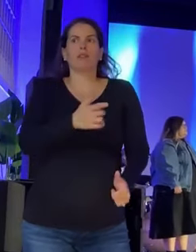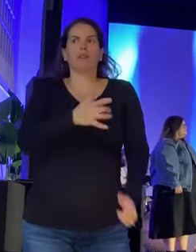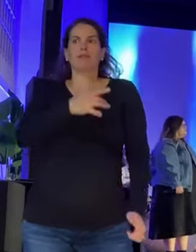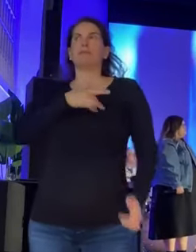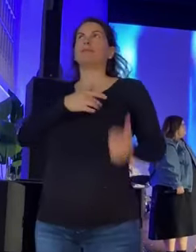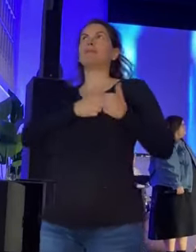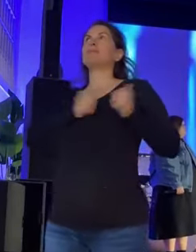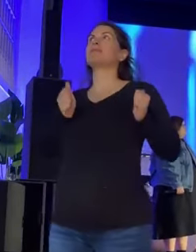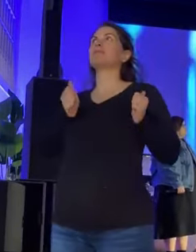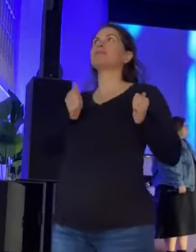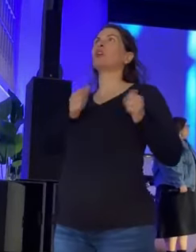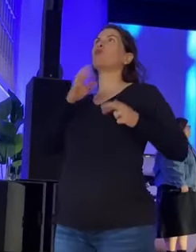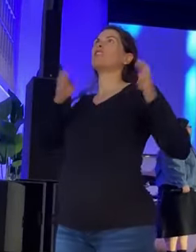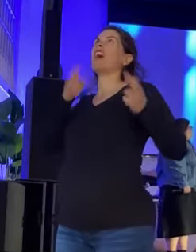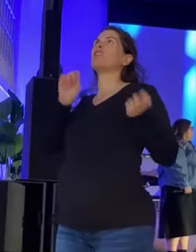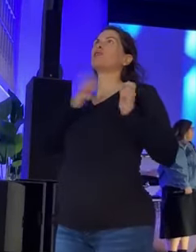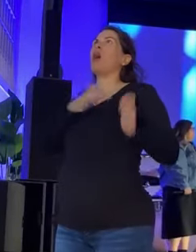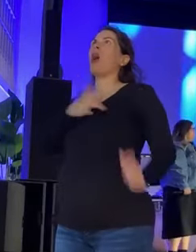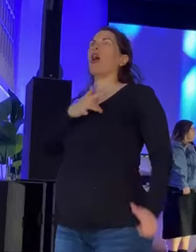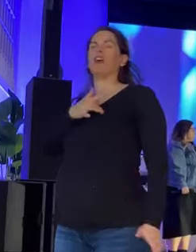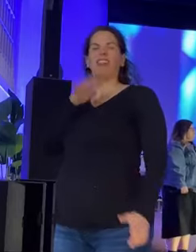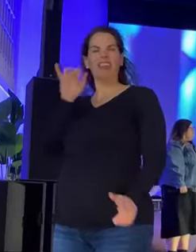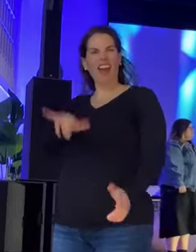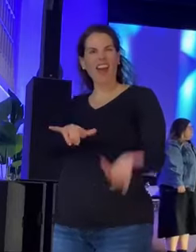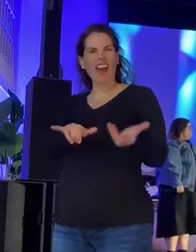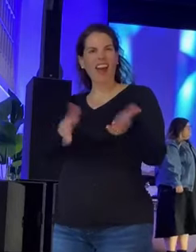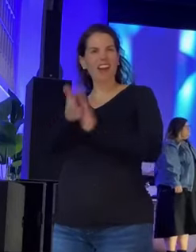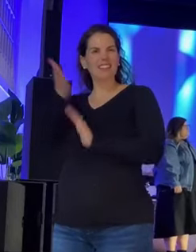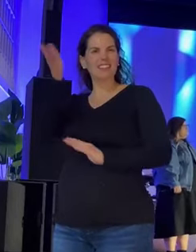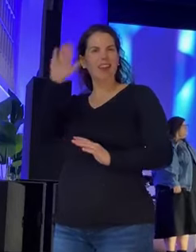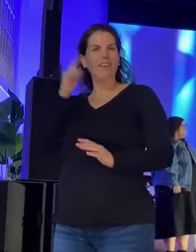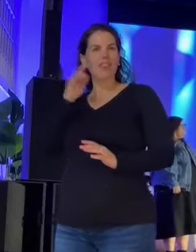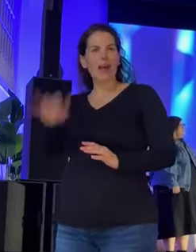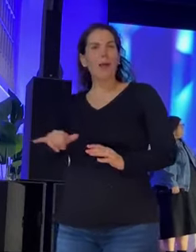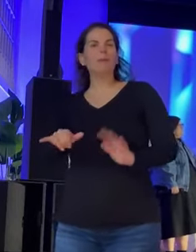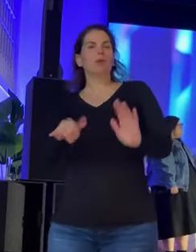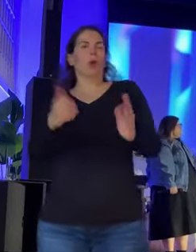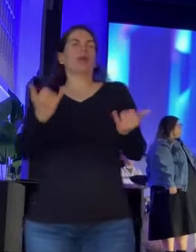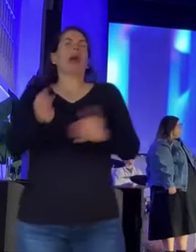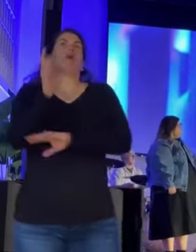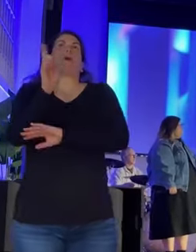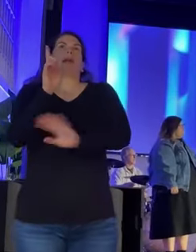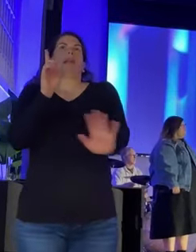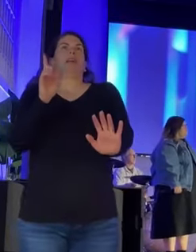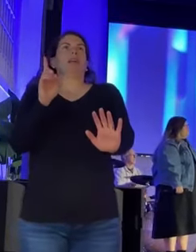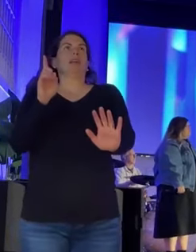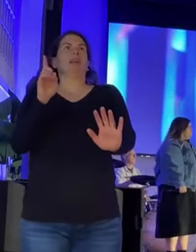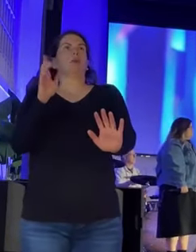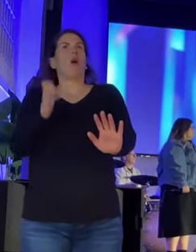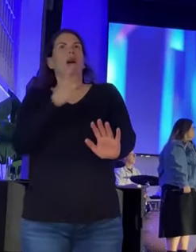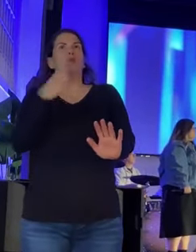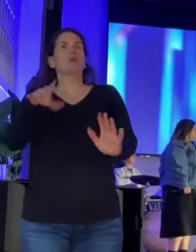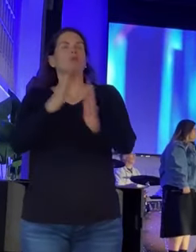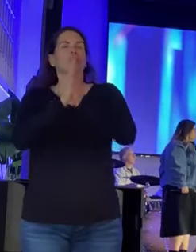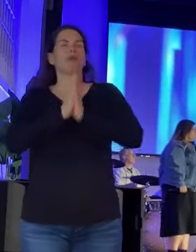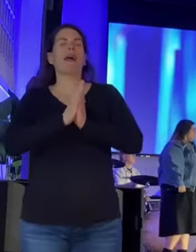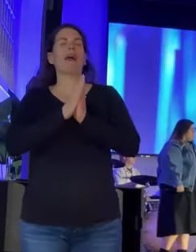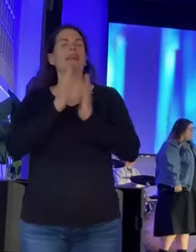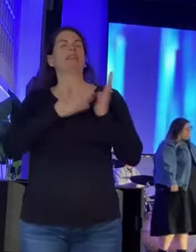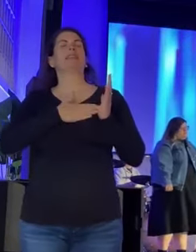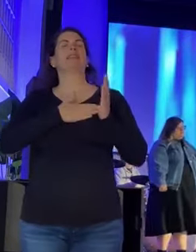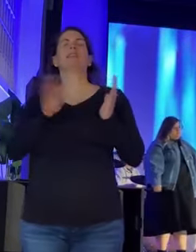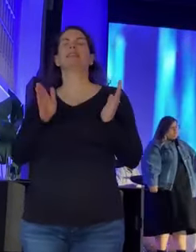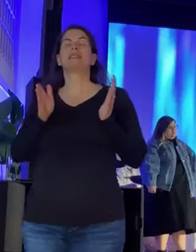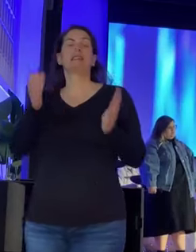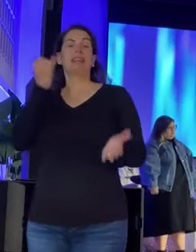hearts. And so I just want to take a minute and just allow you some space. If you